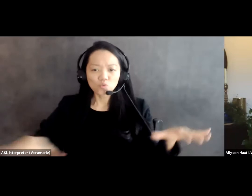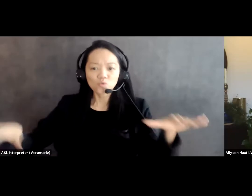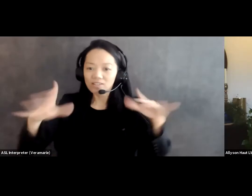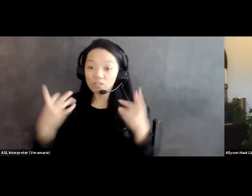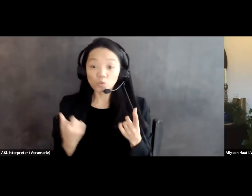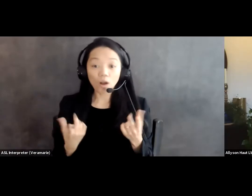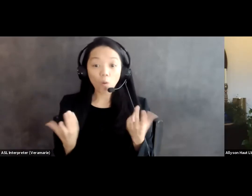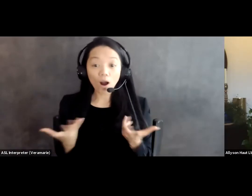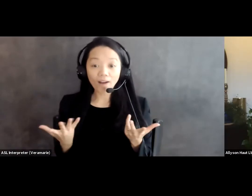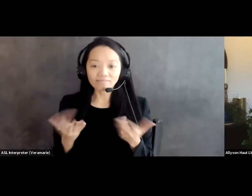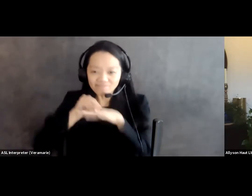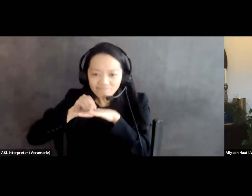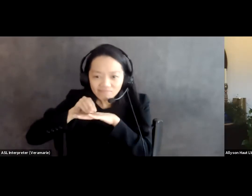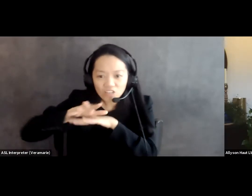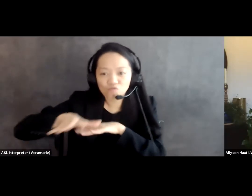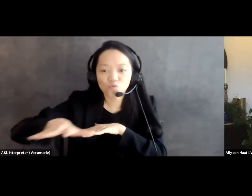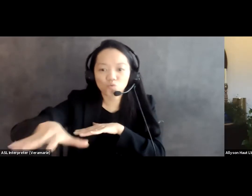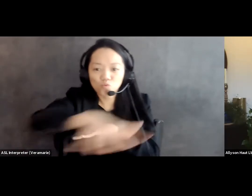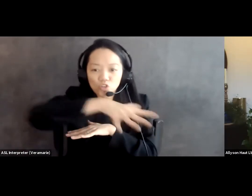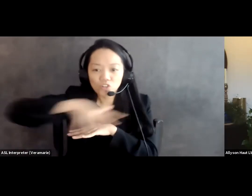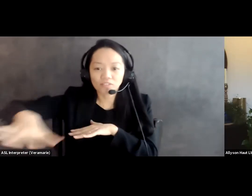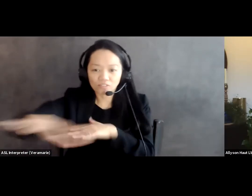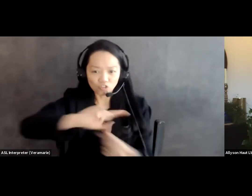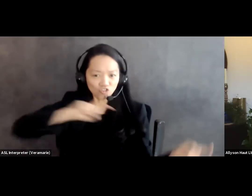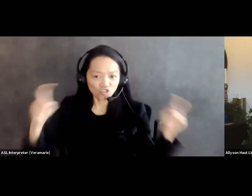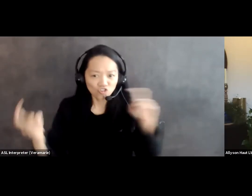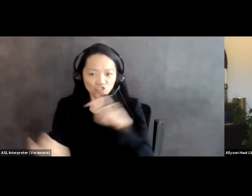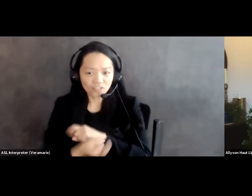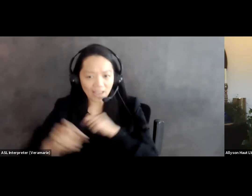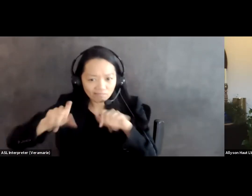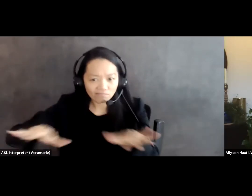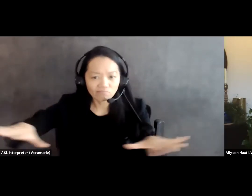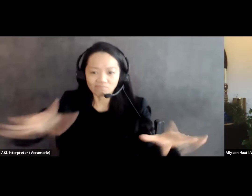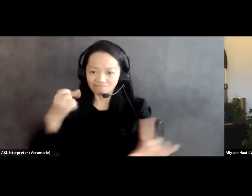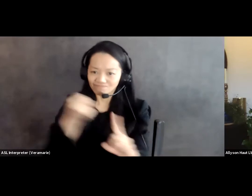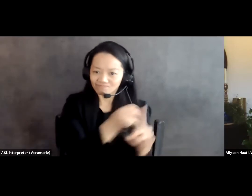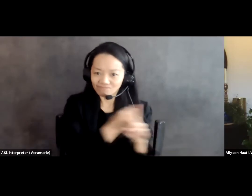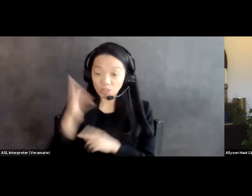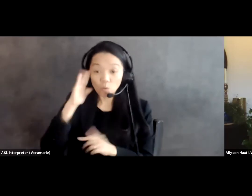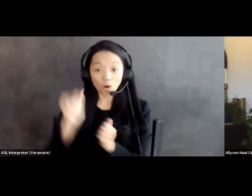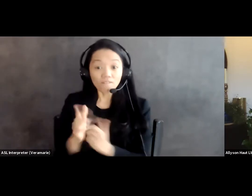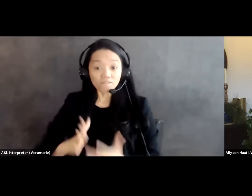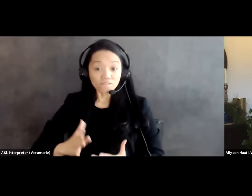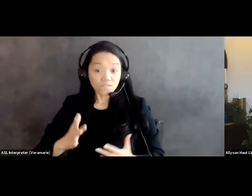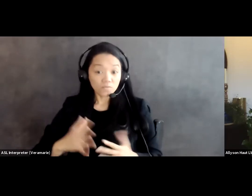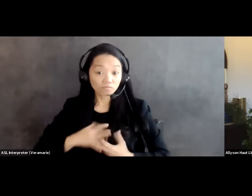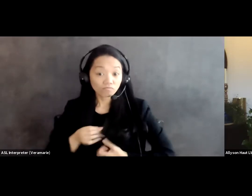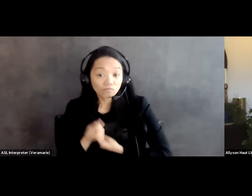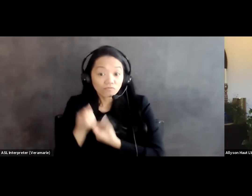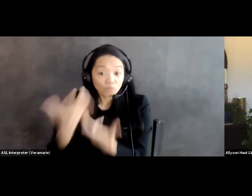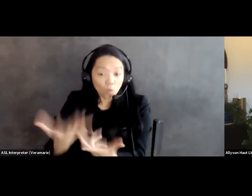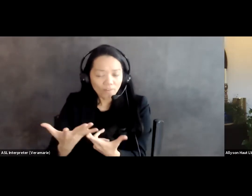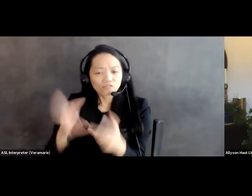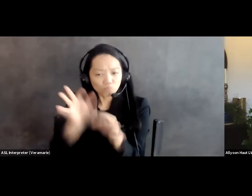influencers, change makers. Having a voice and using that voice is a powerful tool at the core of influencing